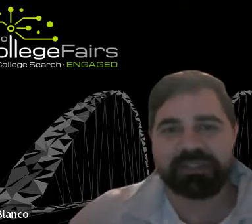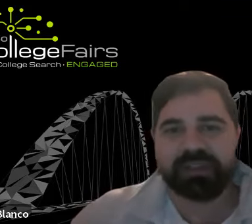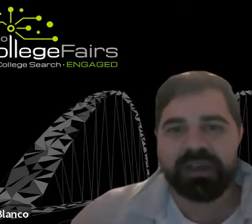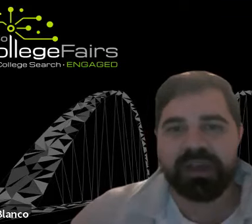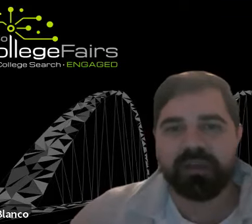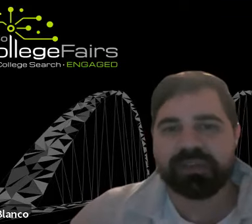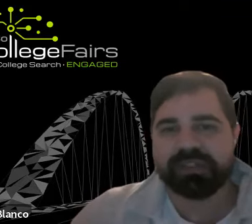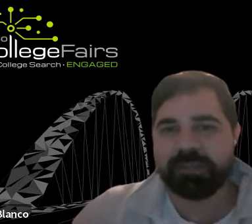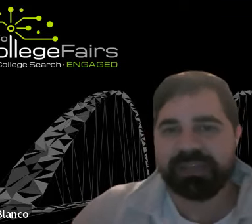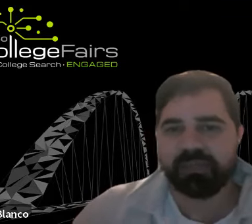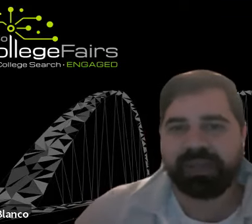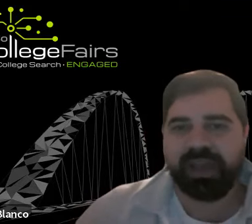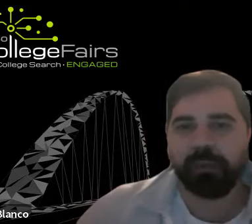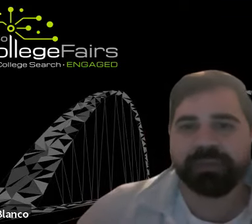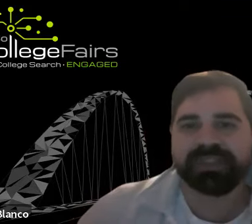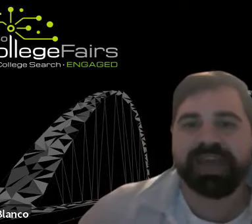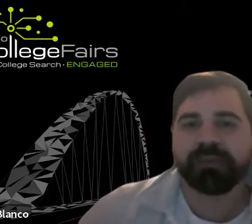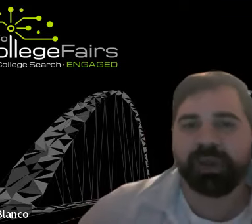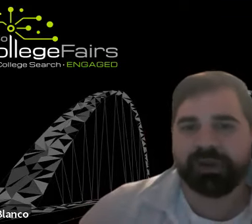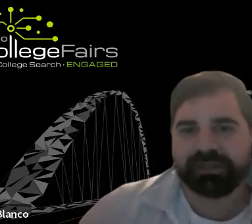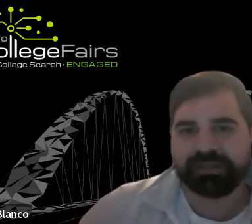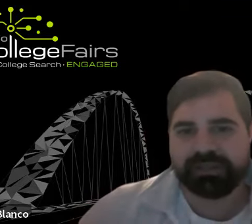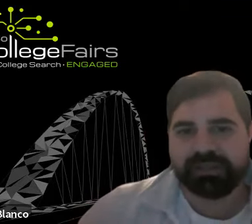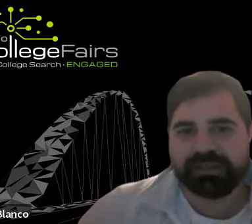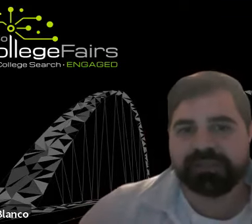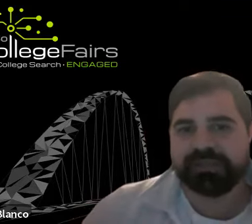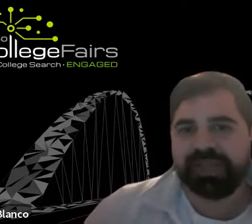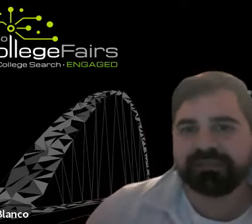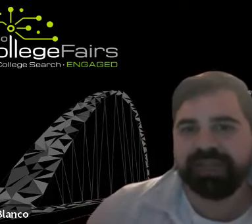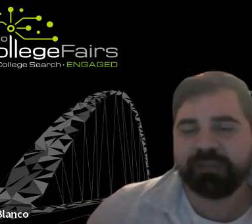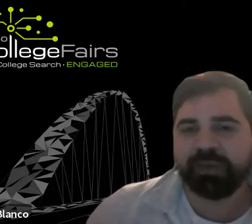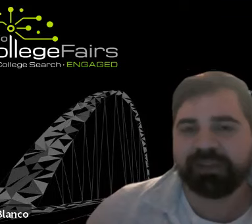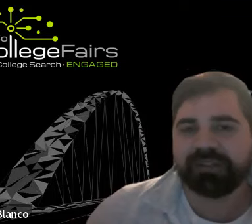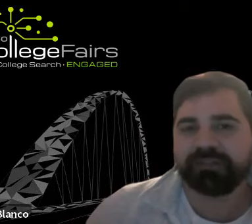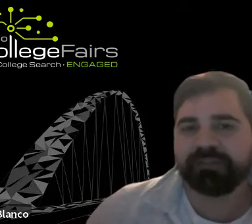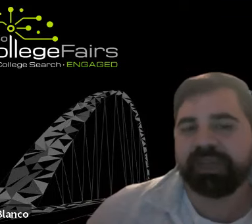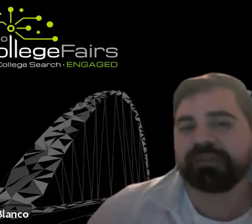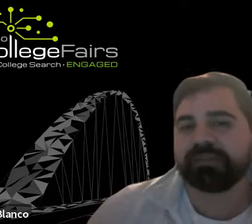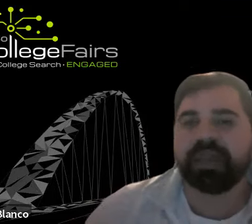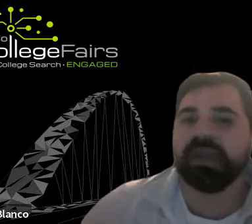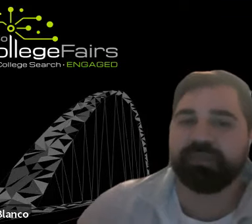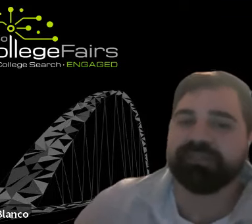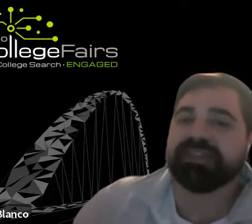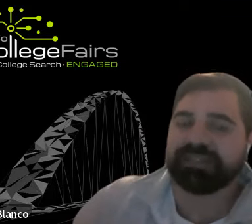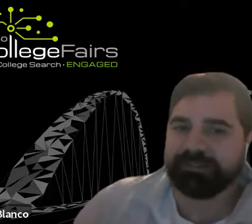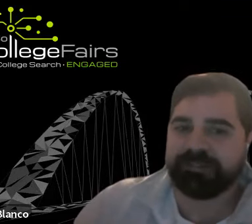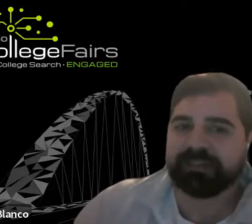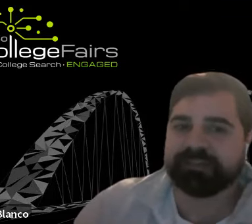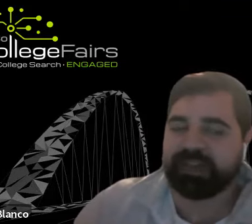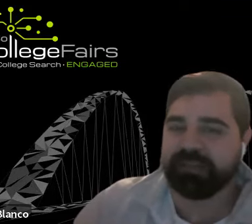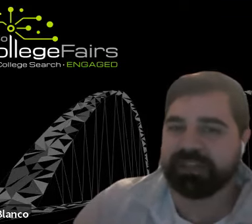question uh what is the best way to help with time awareness sometimes lack of time awareness can perfect uh prevent